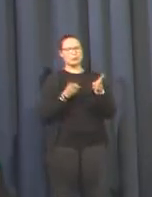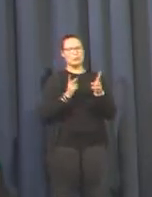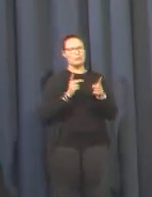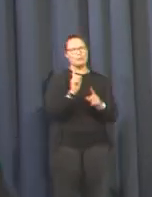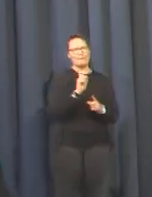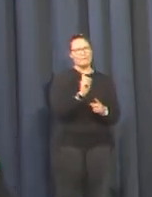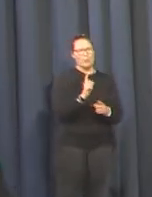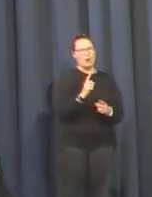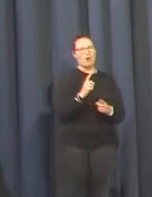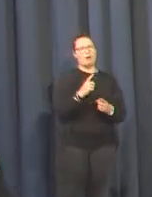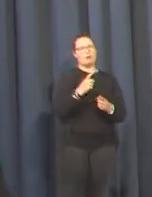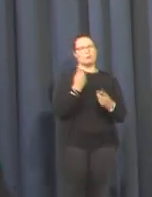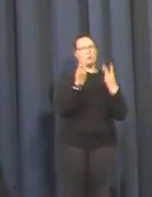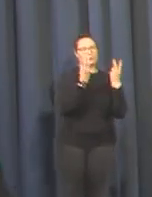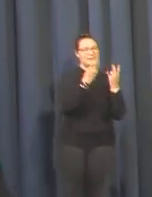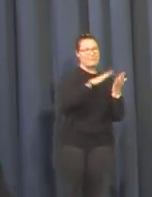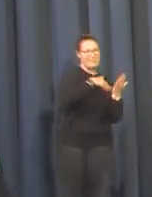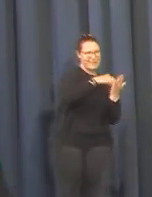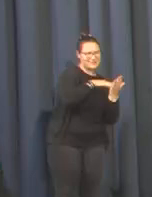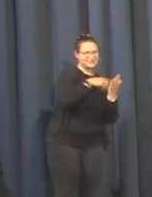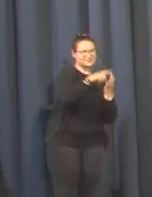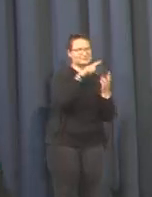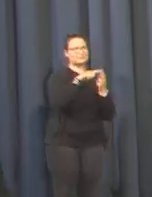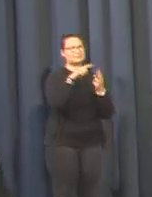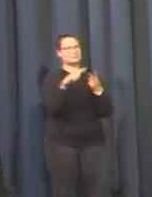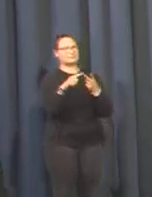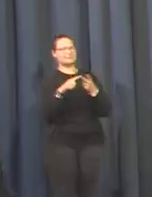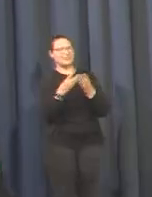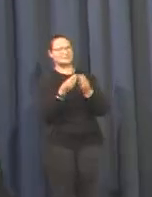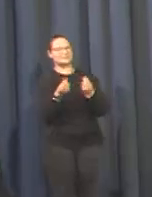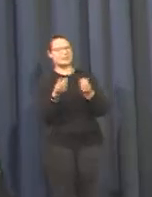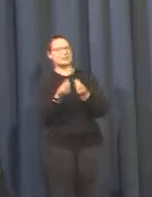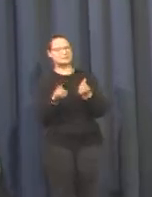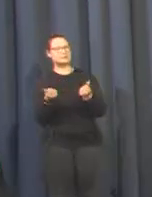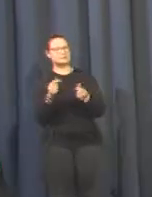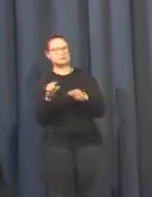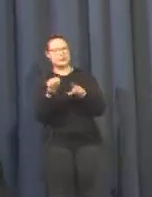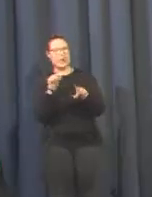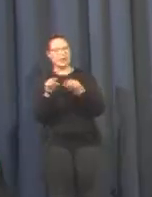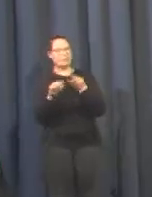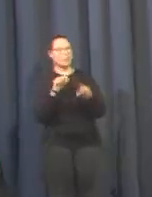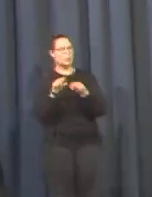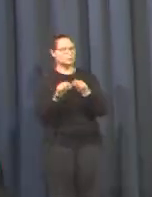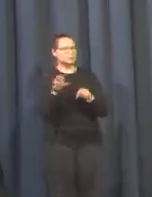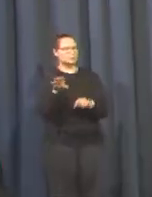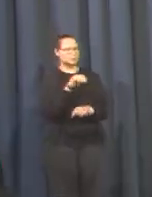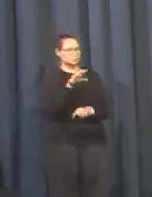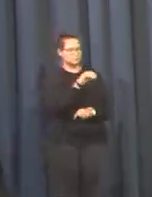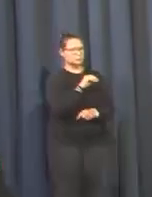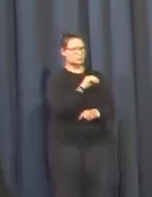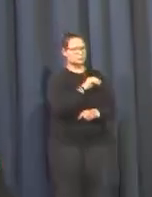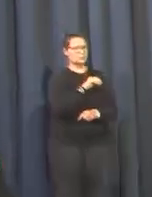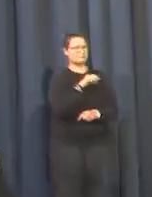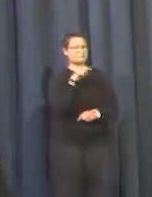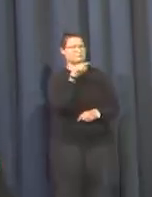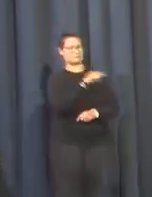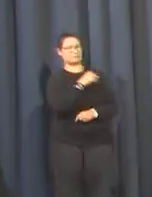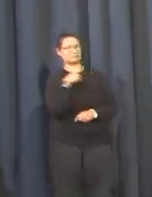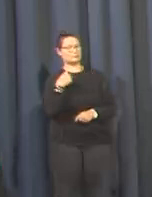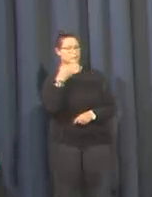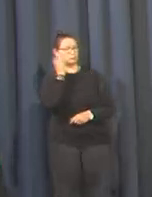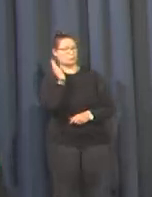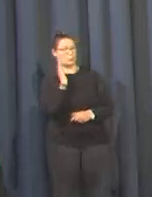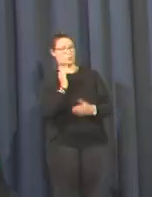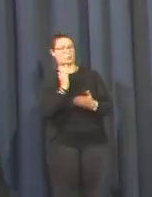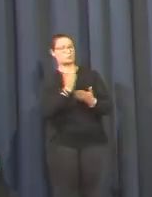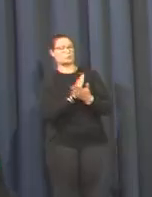they often take dust samples and soil samples. I'm not sure which of those samples they took at that site, and certainly they would have been looking